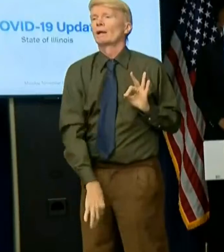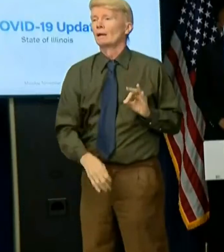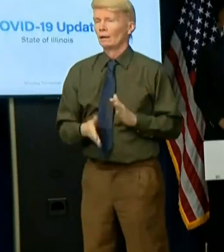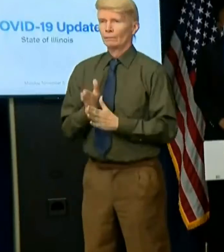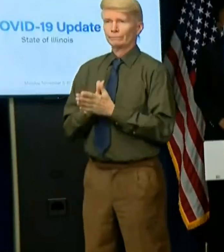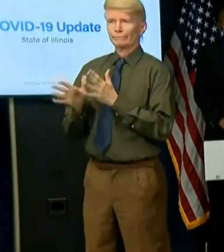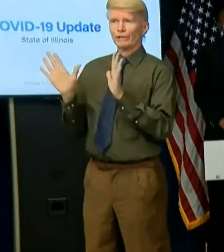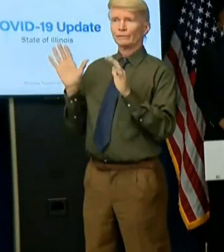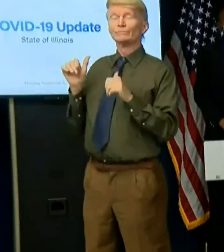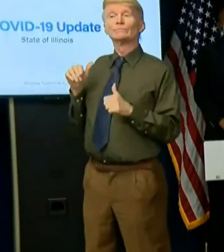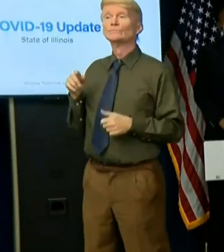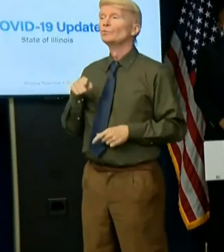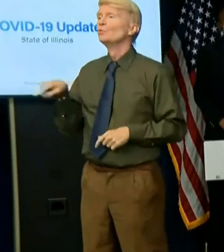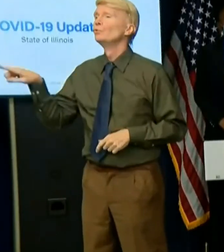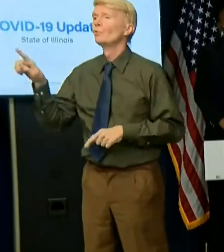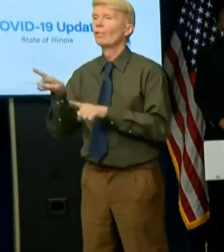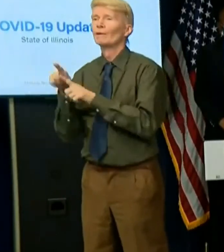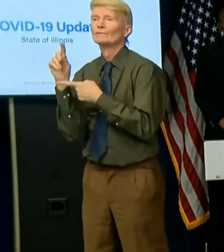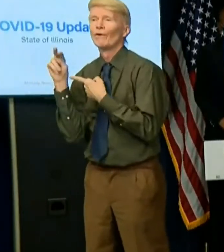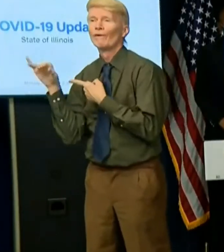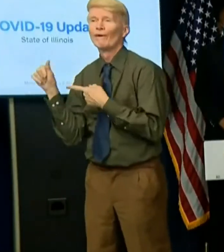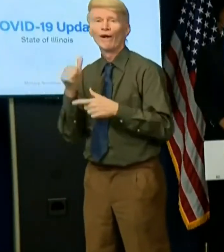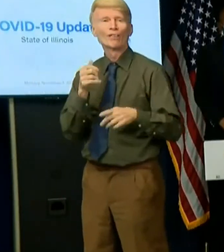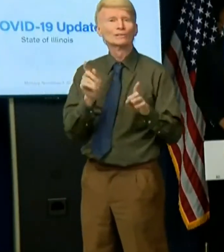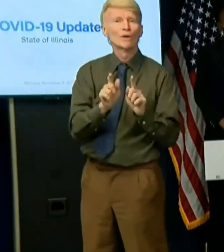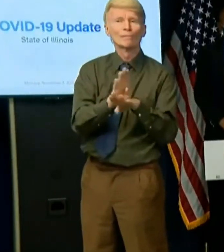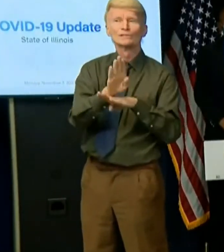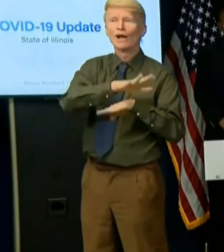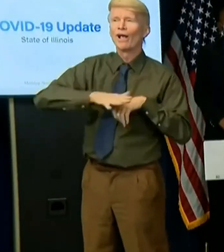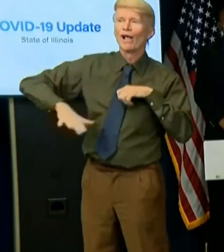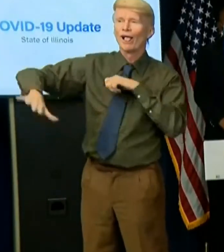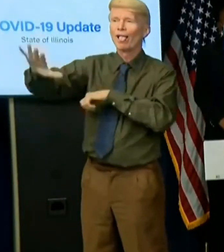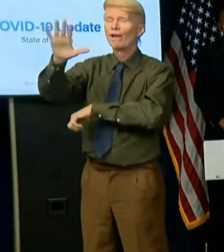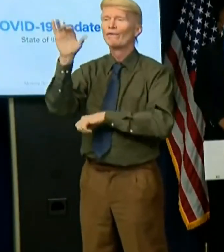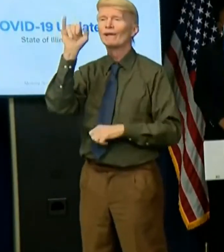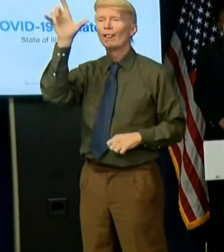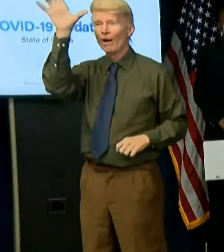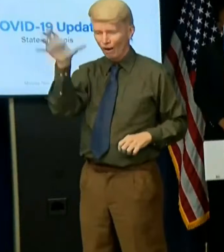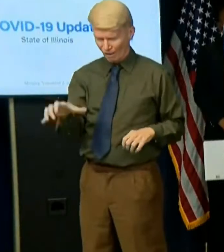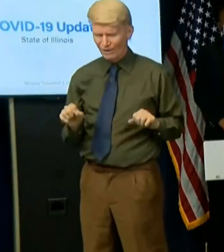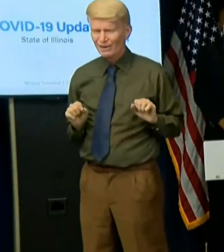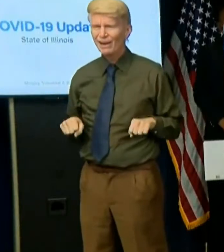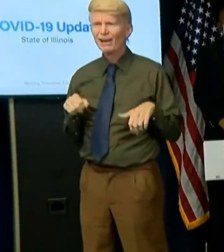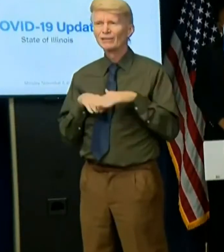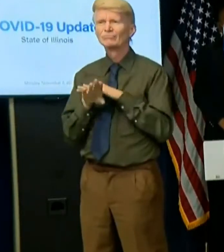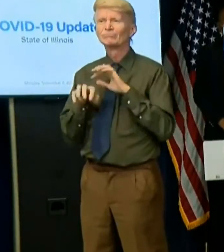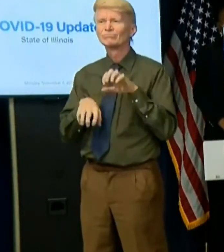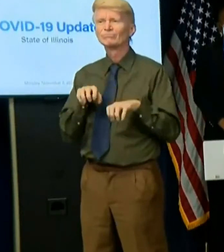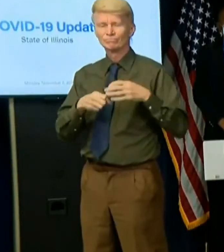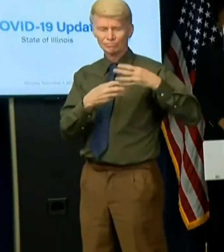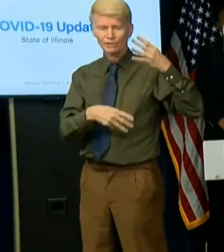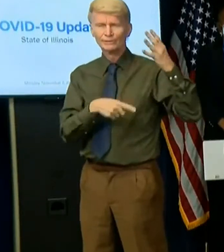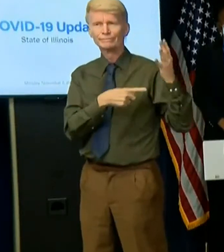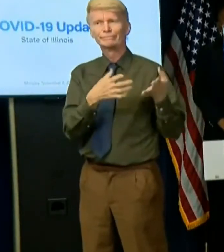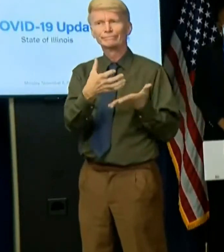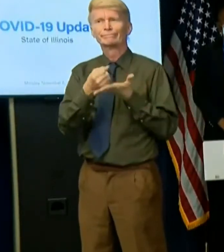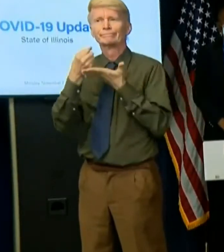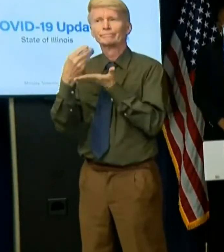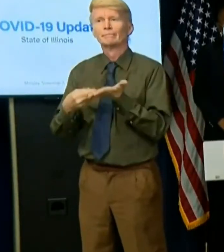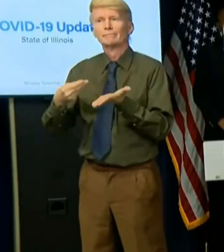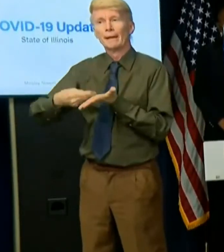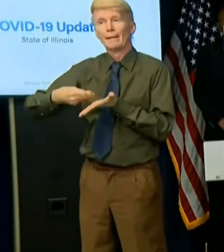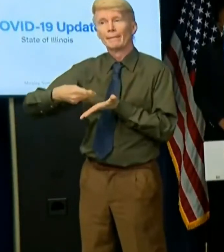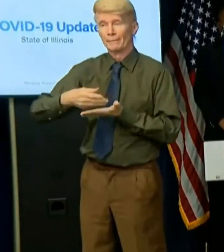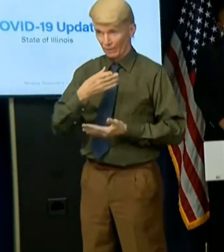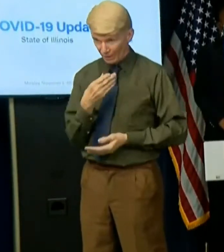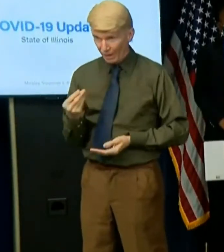like Tanya and others throughout the state of Illinois can access this opportunity. And thirdly is also, as